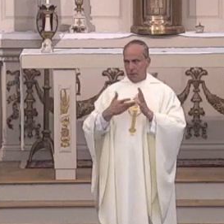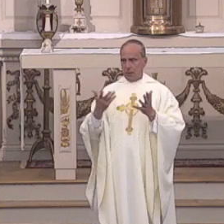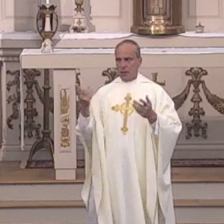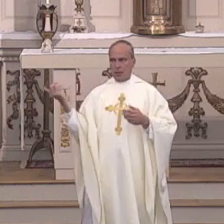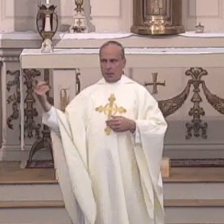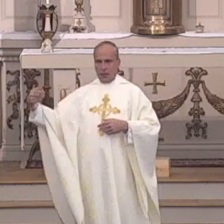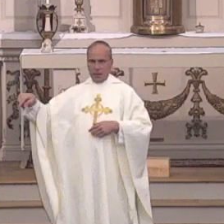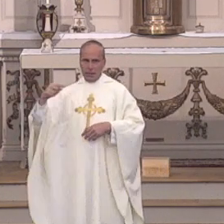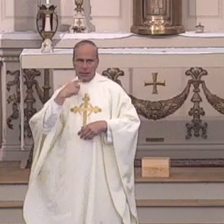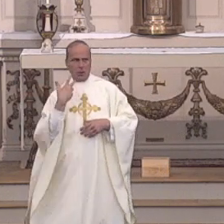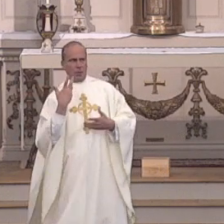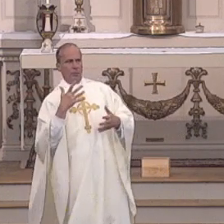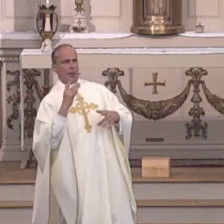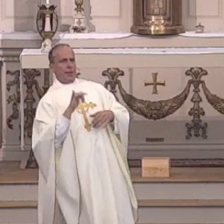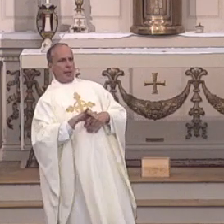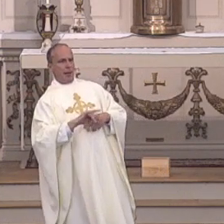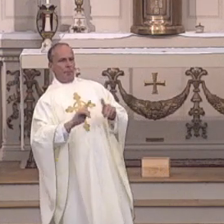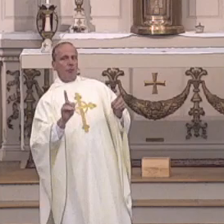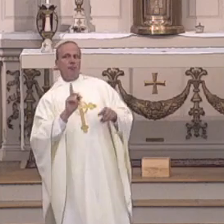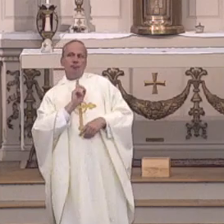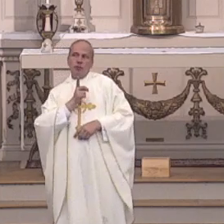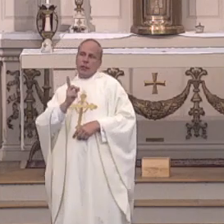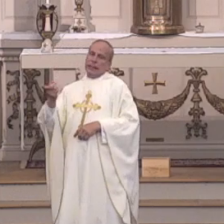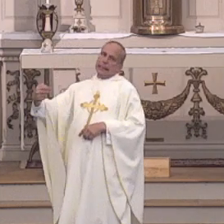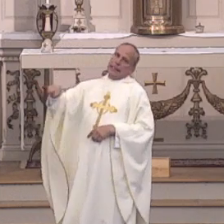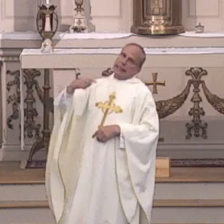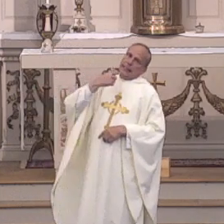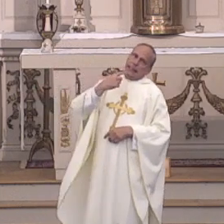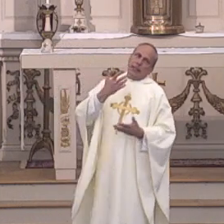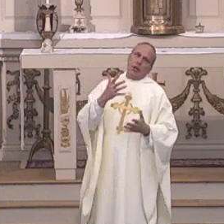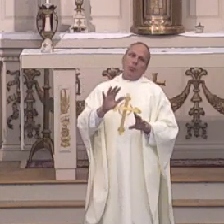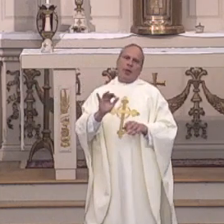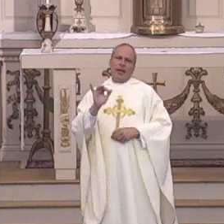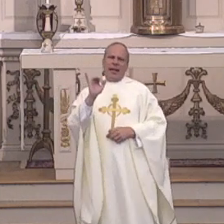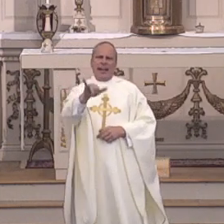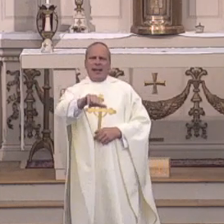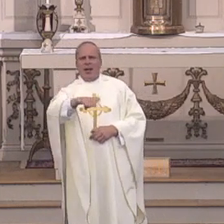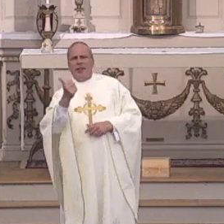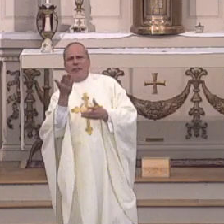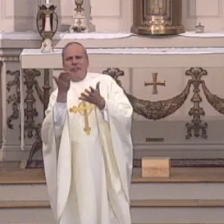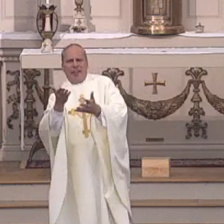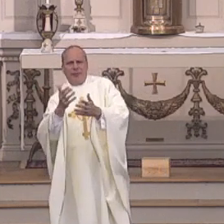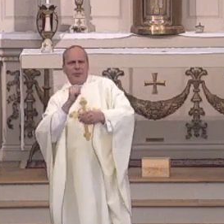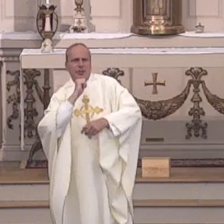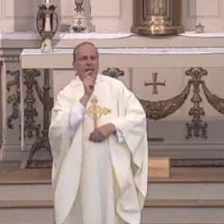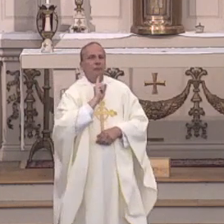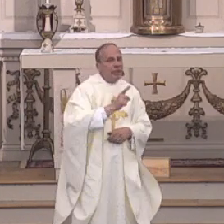Some people have a misunderstanding about what that means.